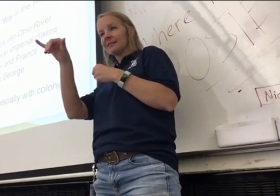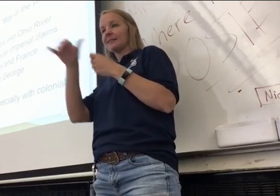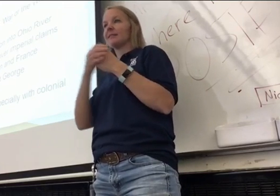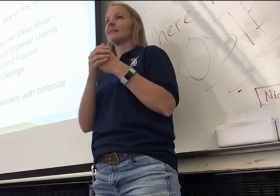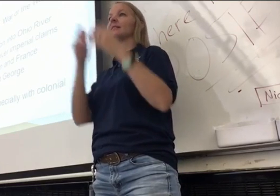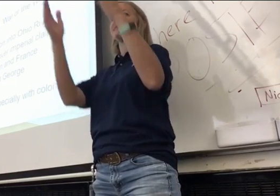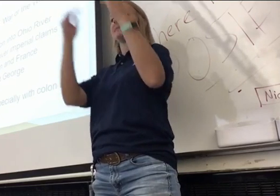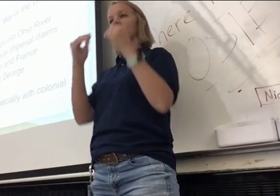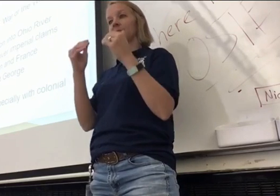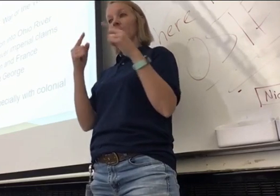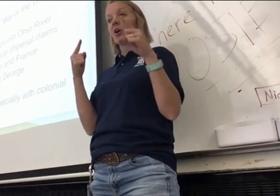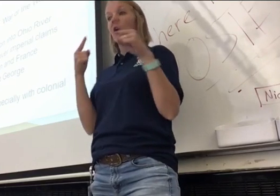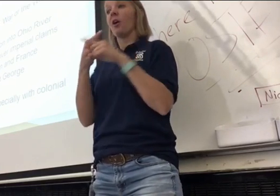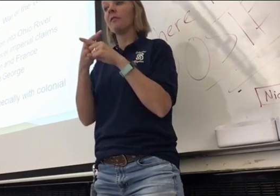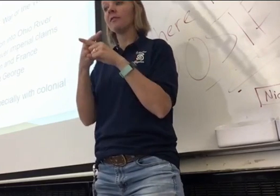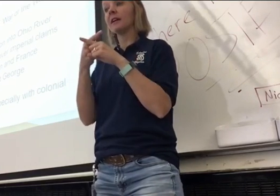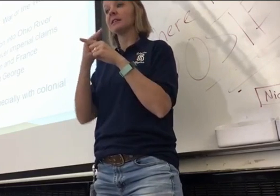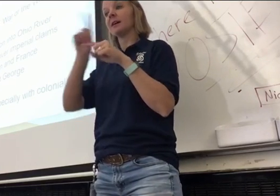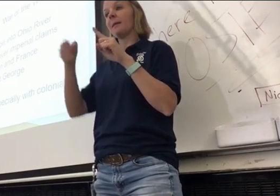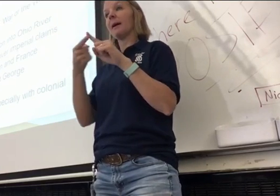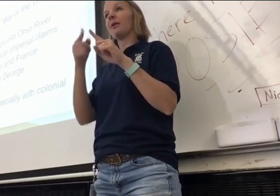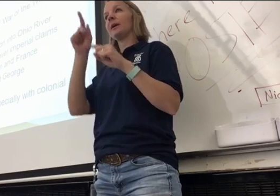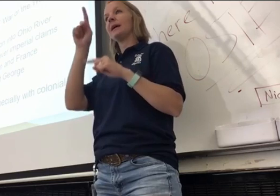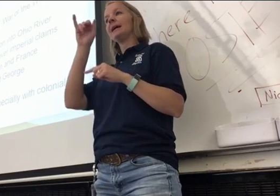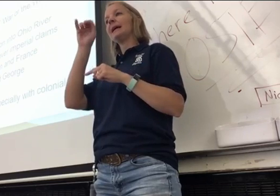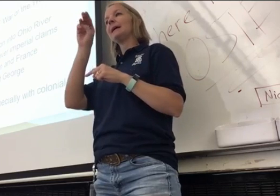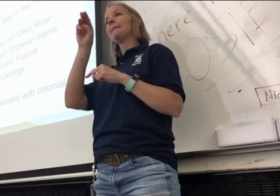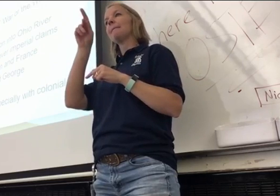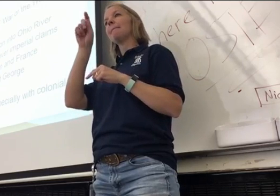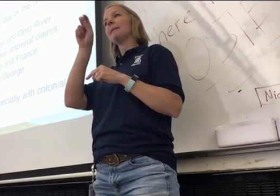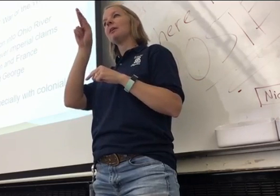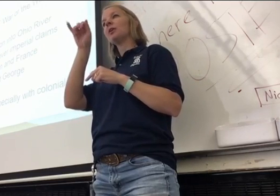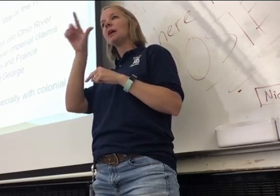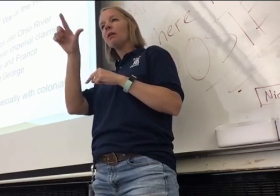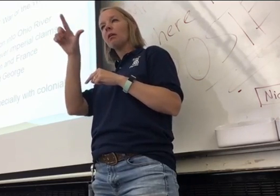Then conflict over imperial claims.